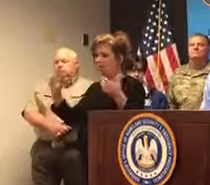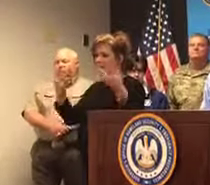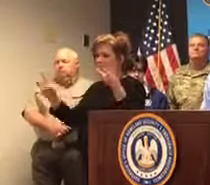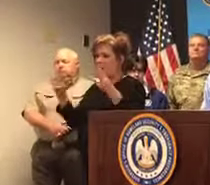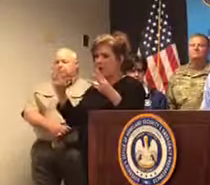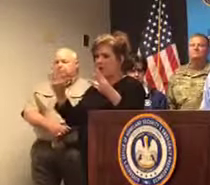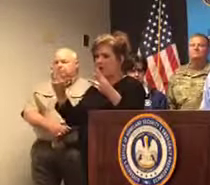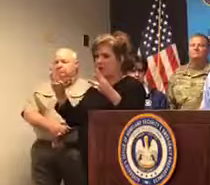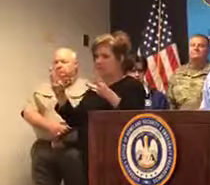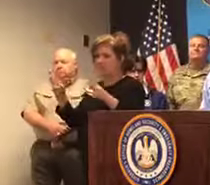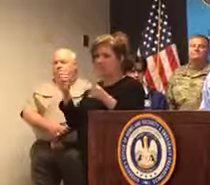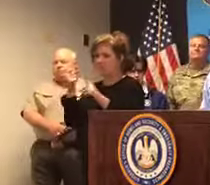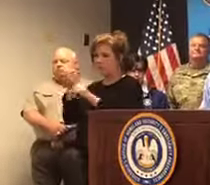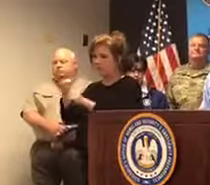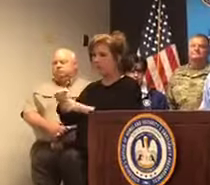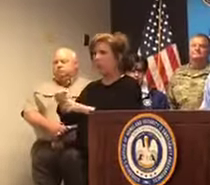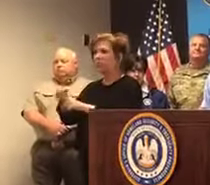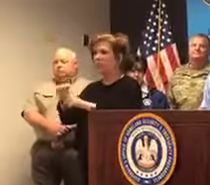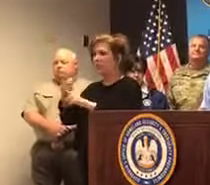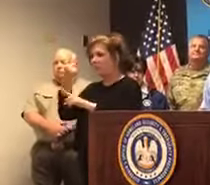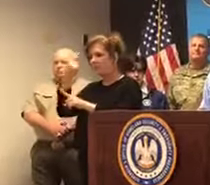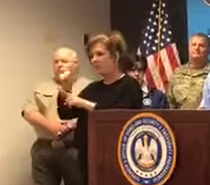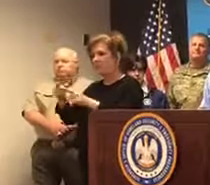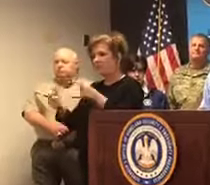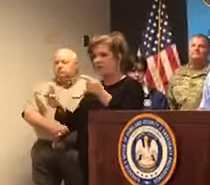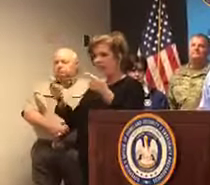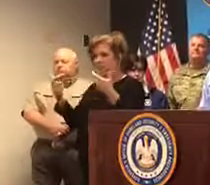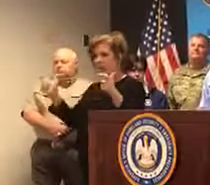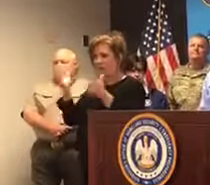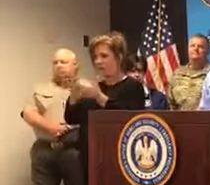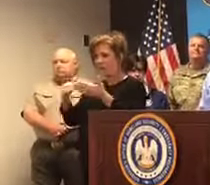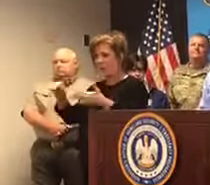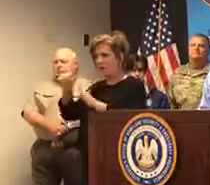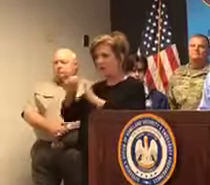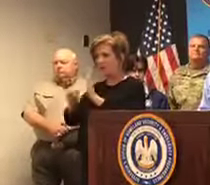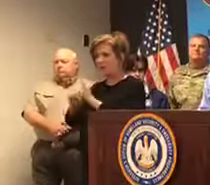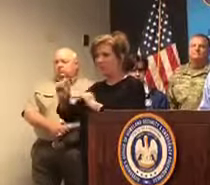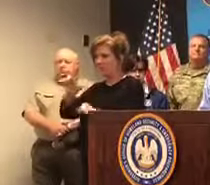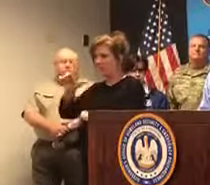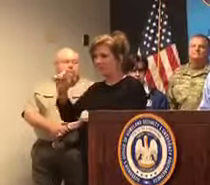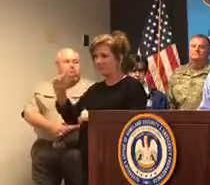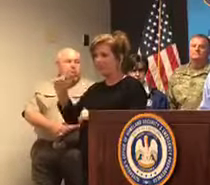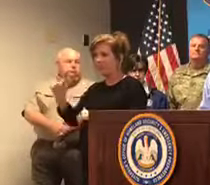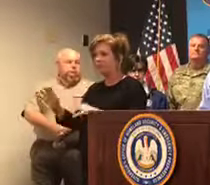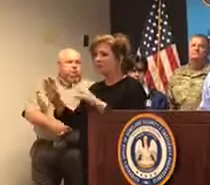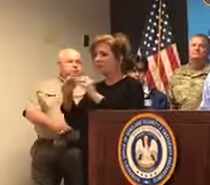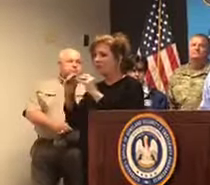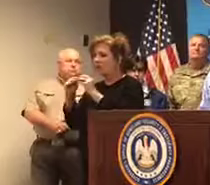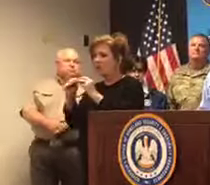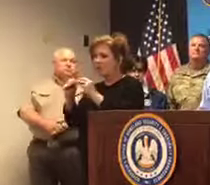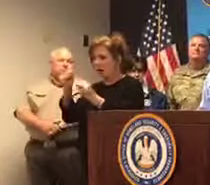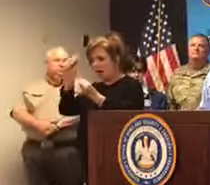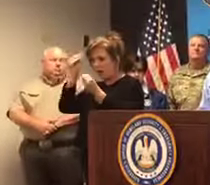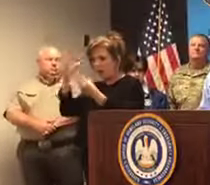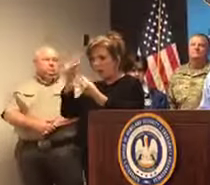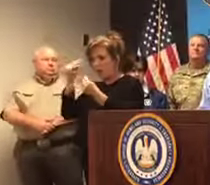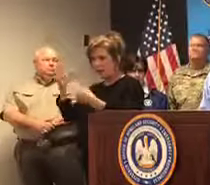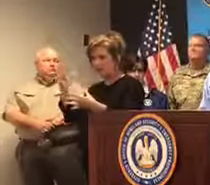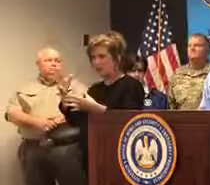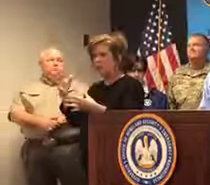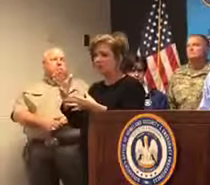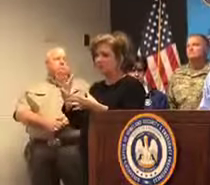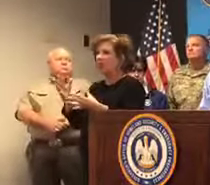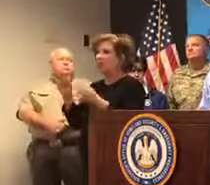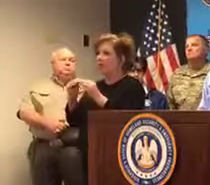huge portion of the state of Louisiana. And the more information we get, the more concerned we are. It's going to be an